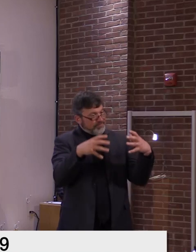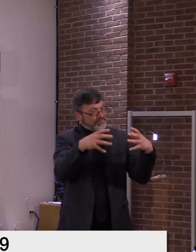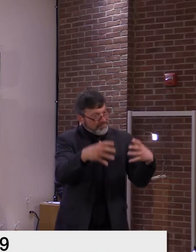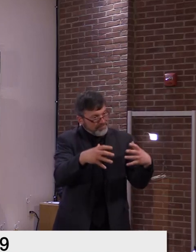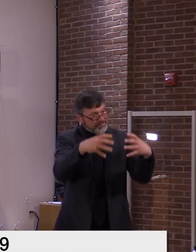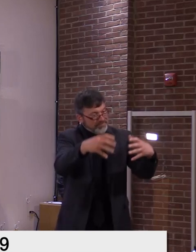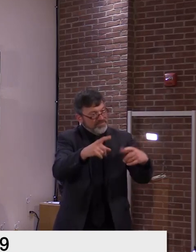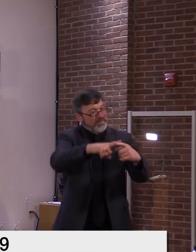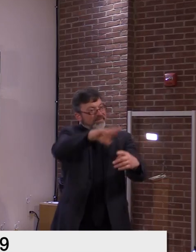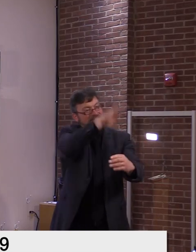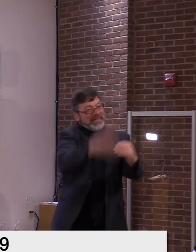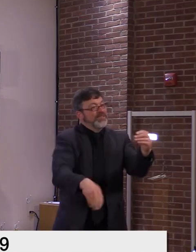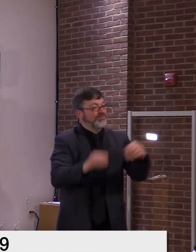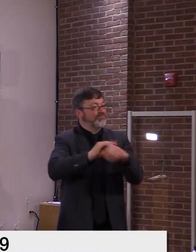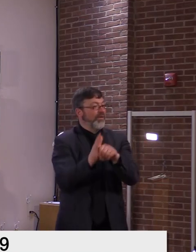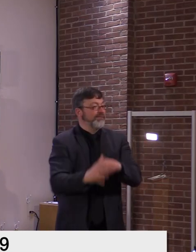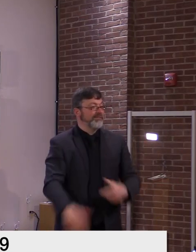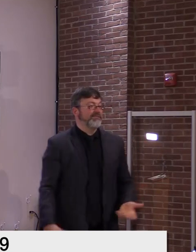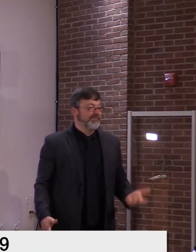Thank you.